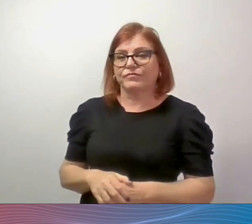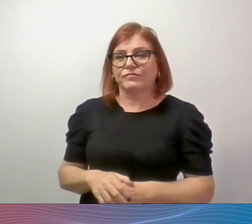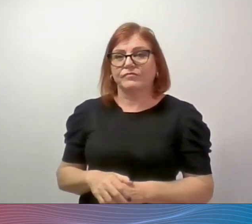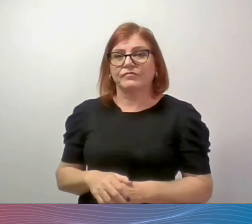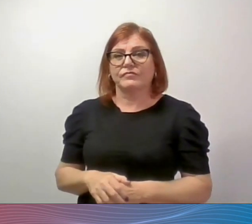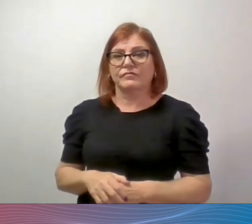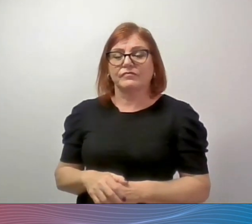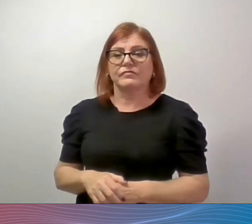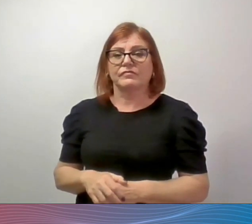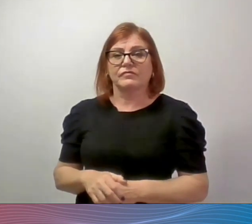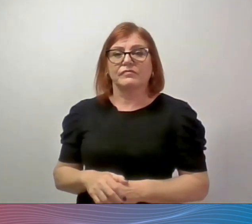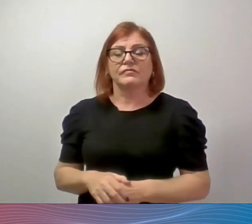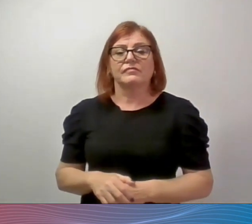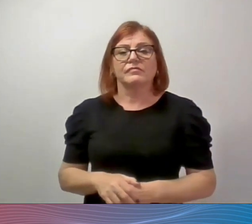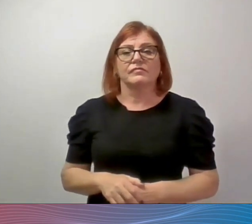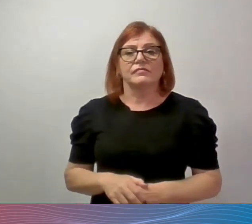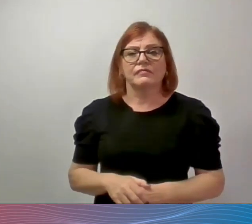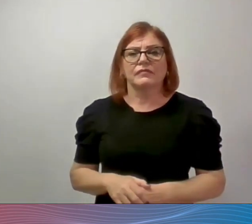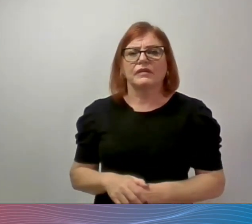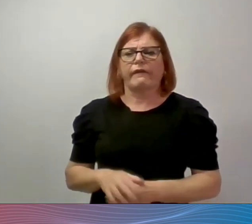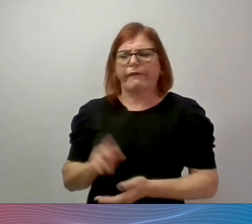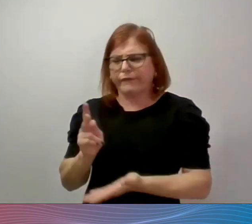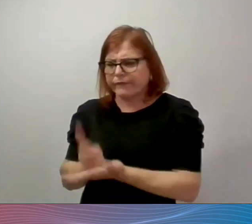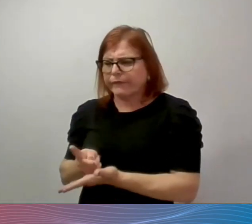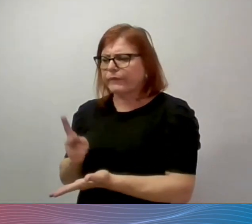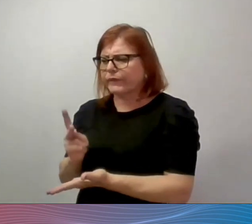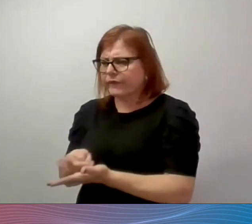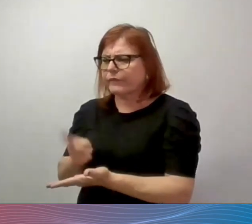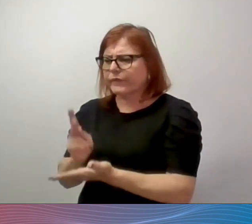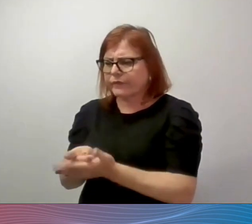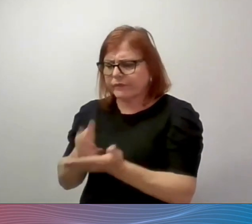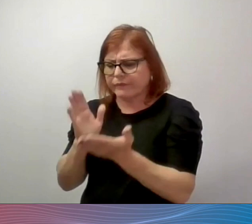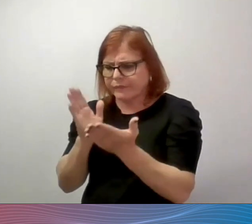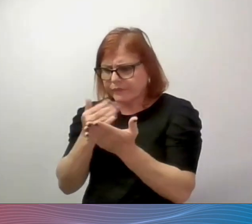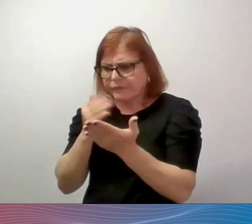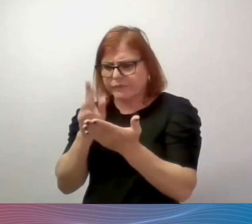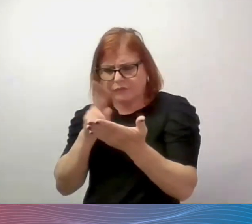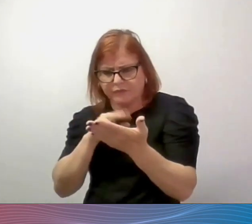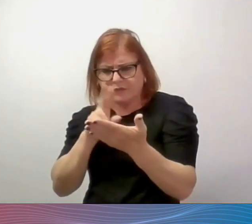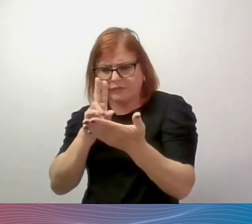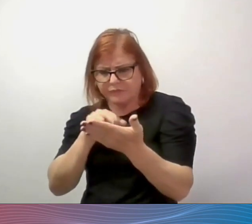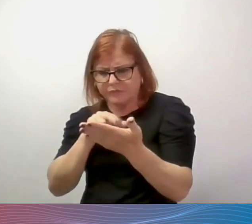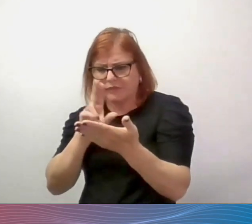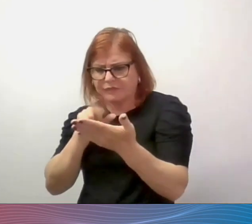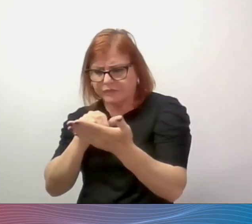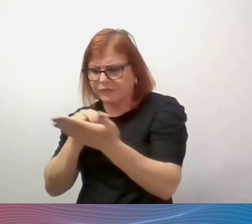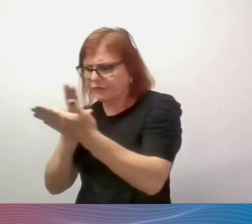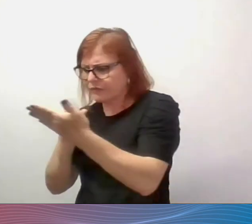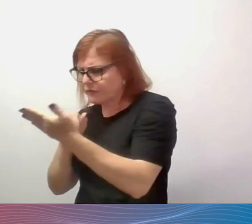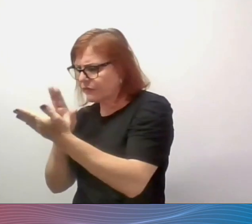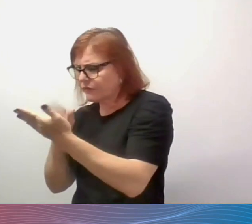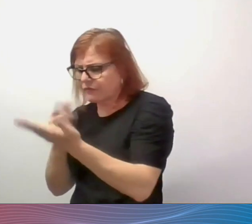And then it becomes an addiction. E acaba virando